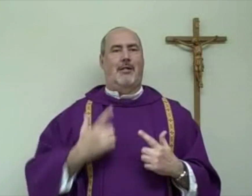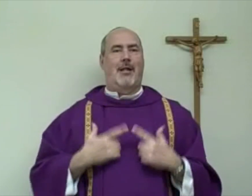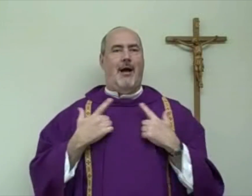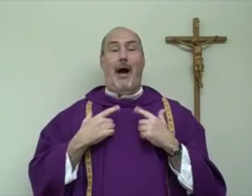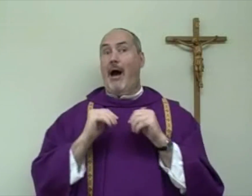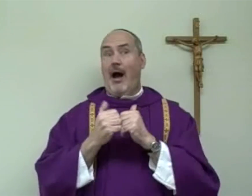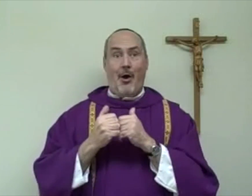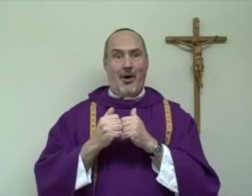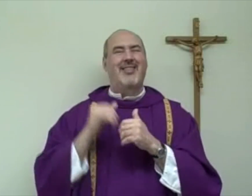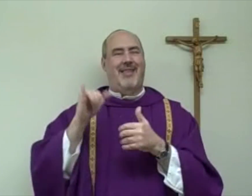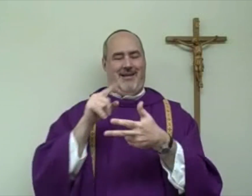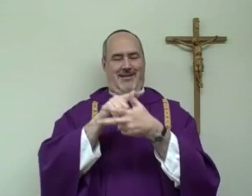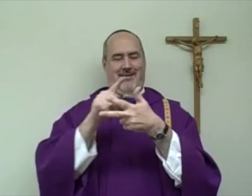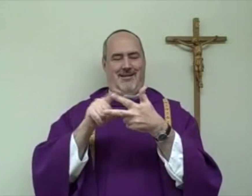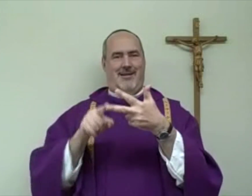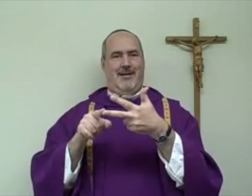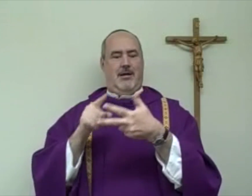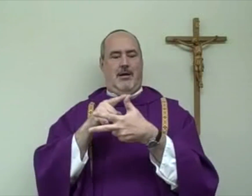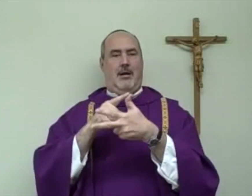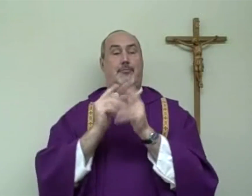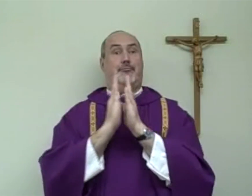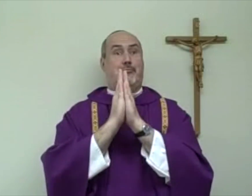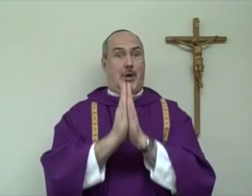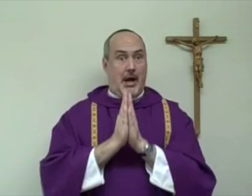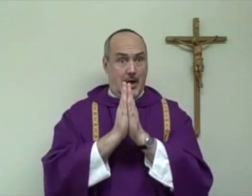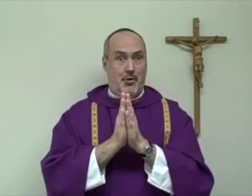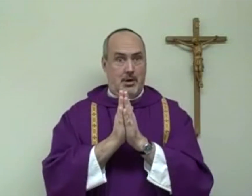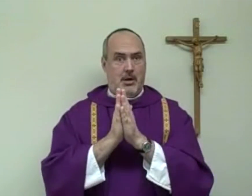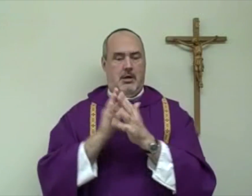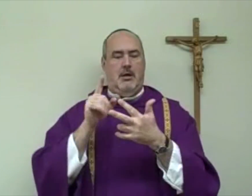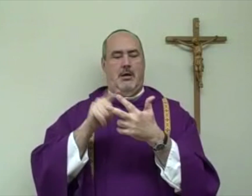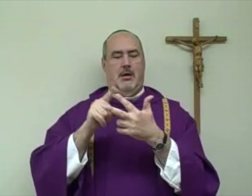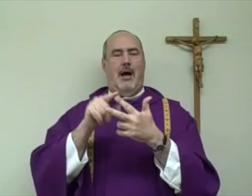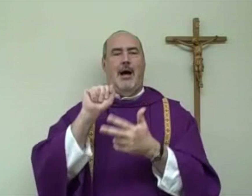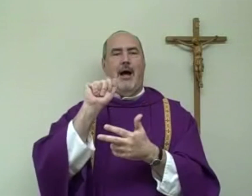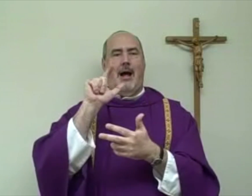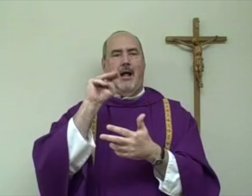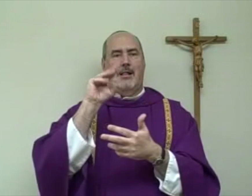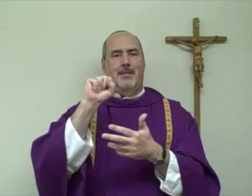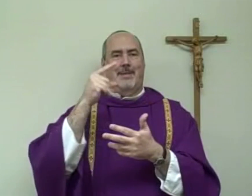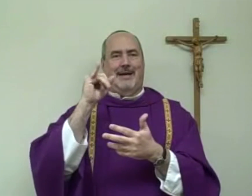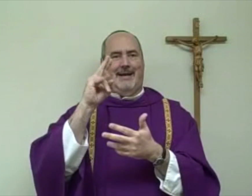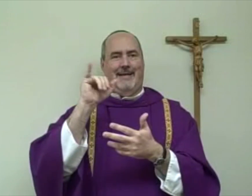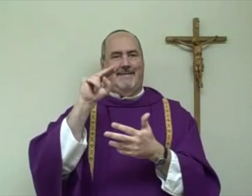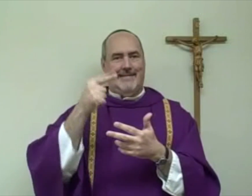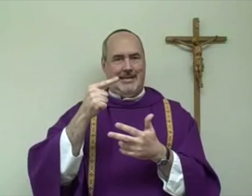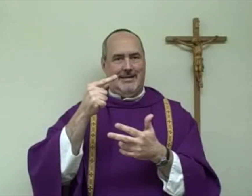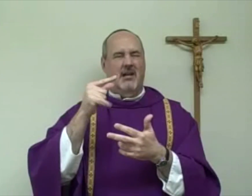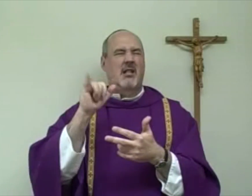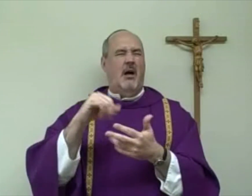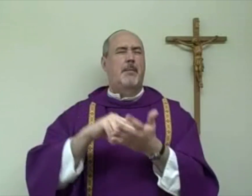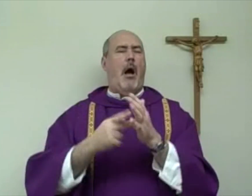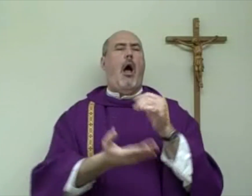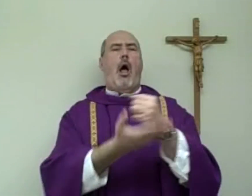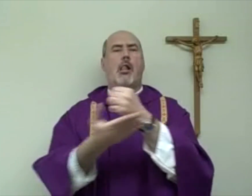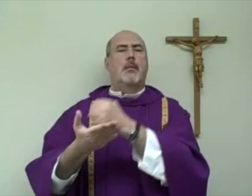see God in everyday life, and in three different ways. First, through prayer. Second,